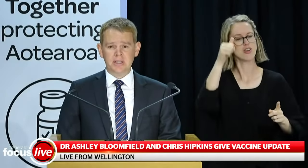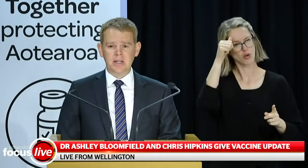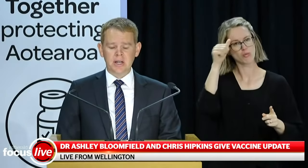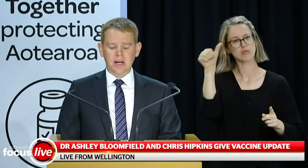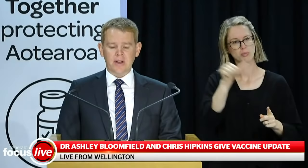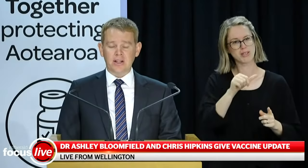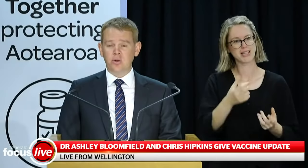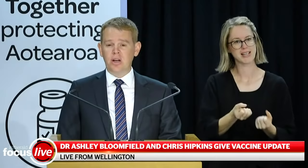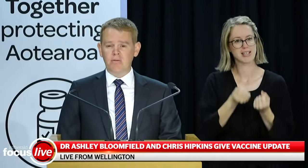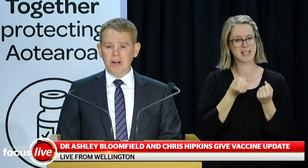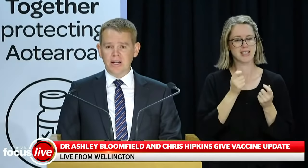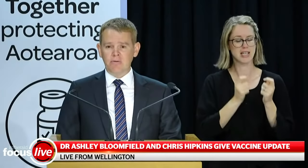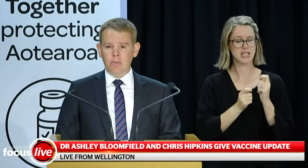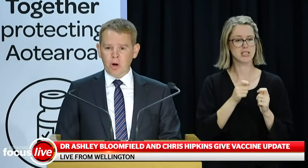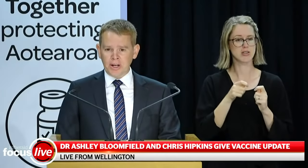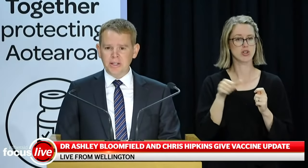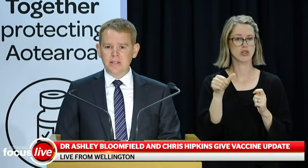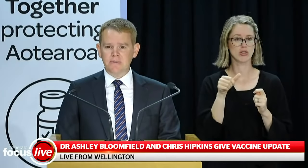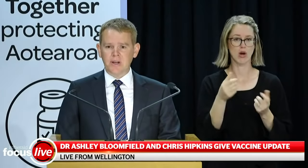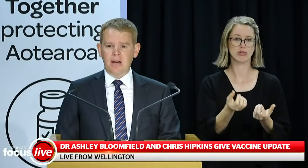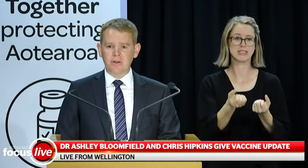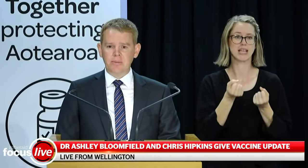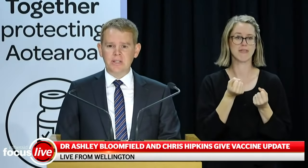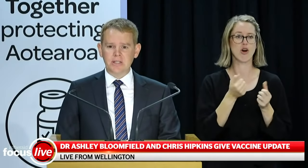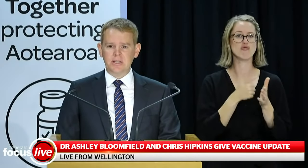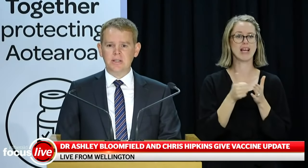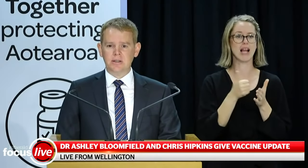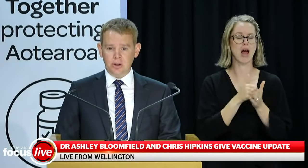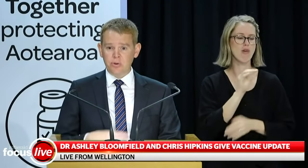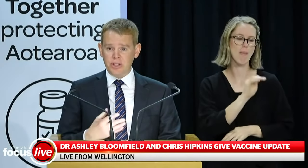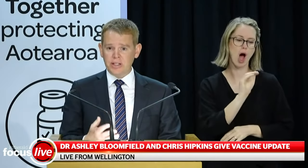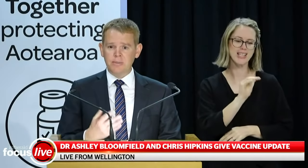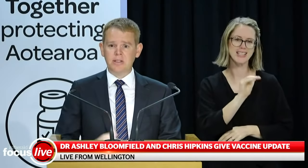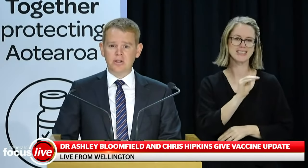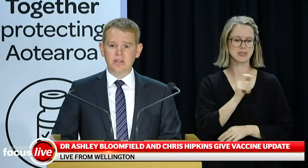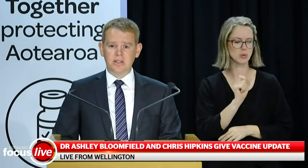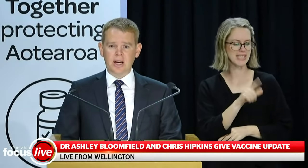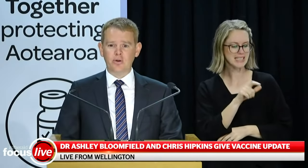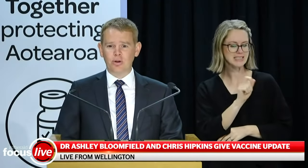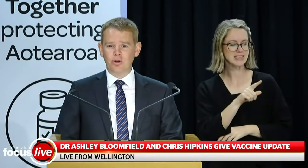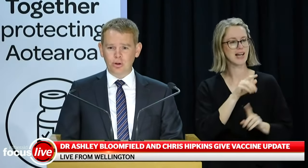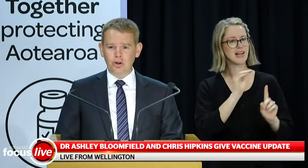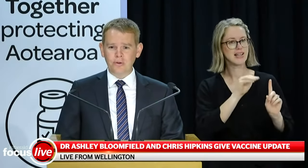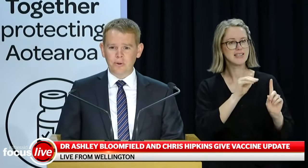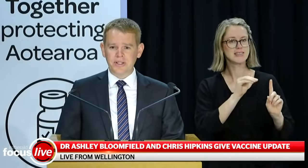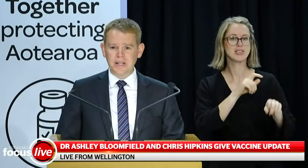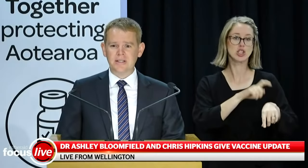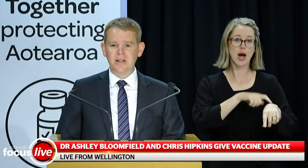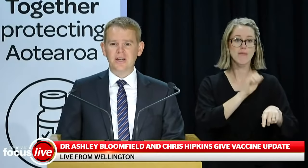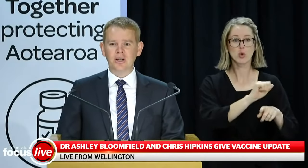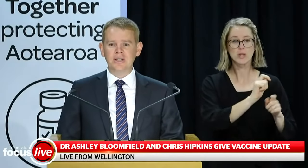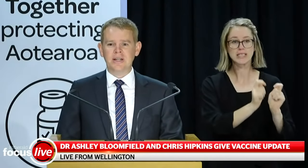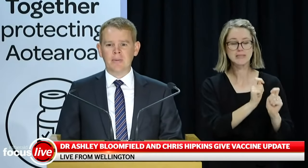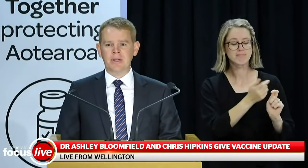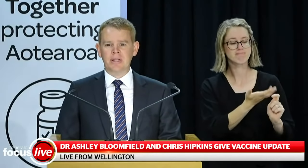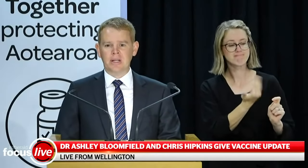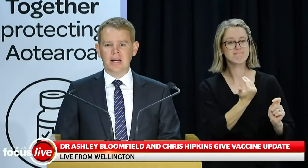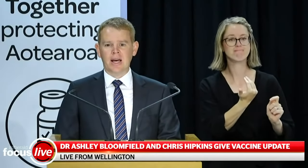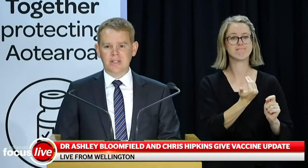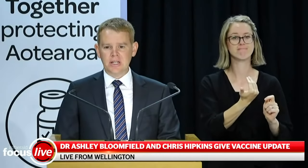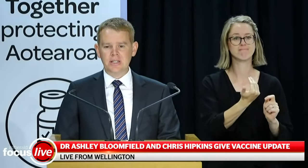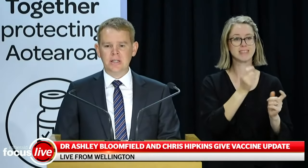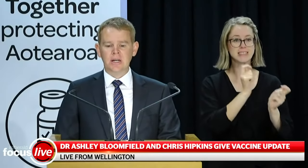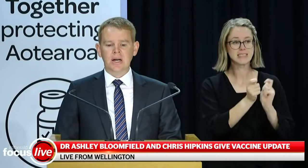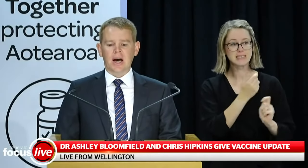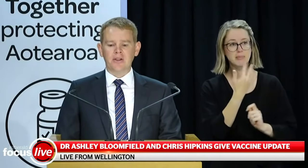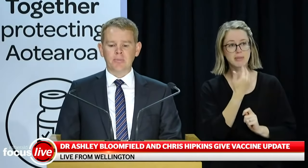to be tested. They do get regular reminders if they haven't been tested, through text messages to say you're due for a test, you need to come in and